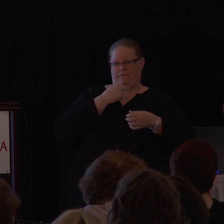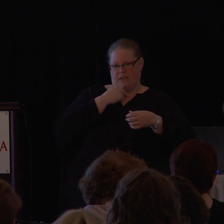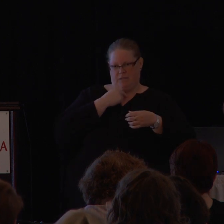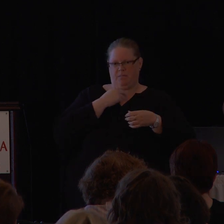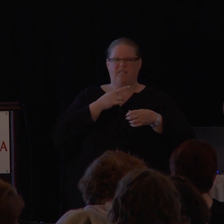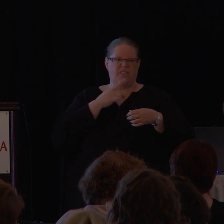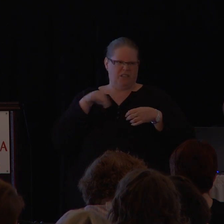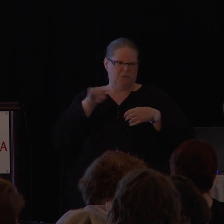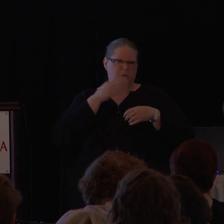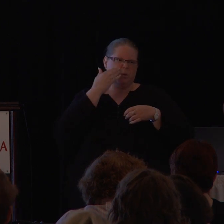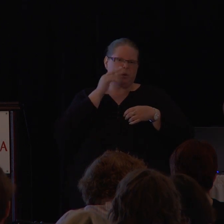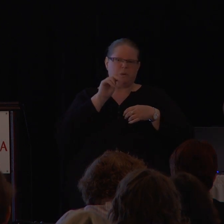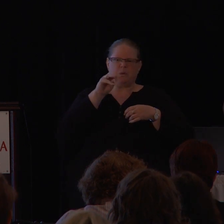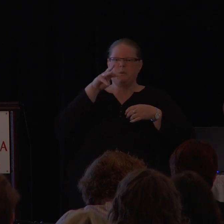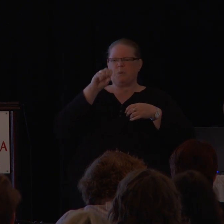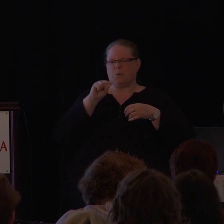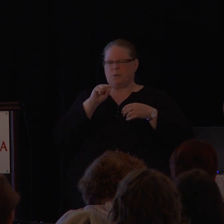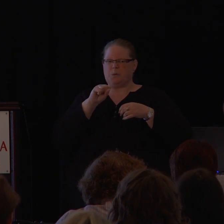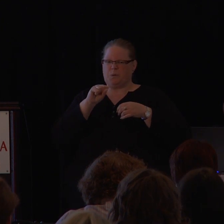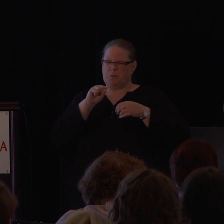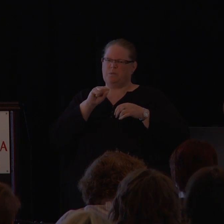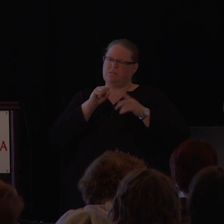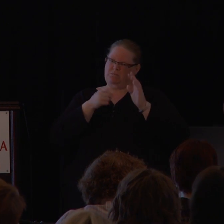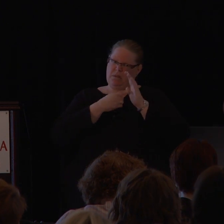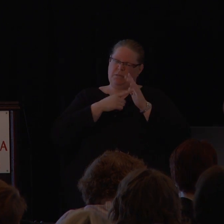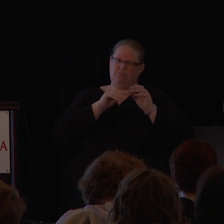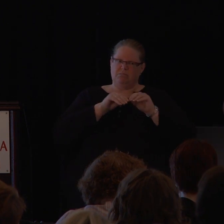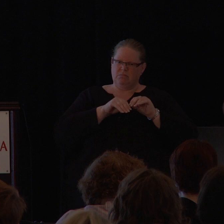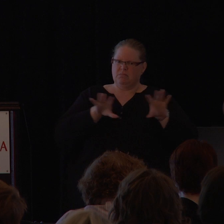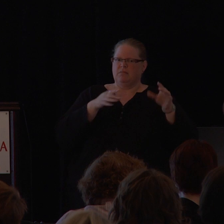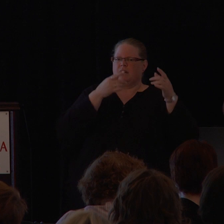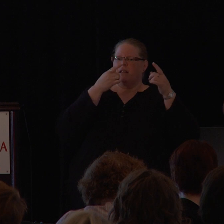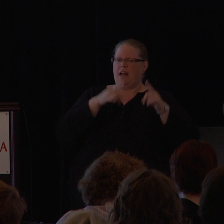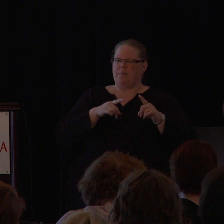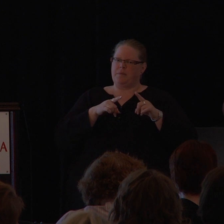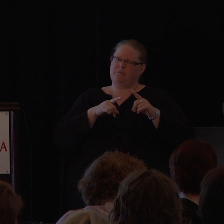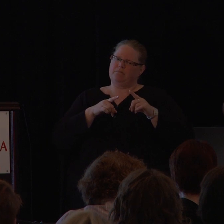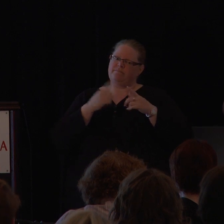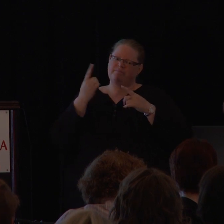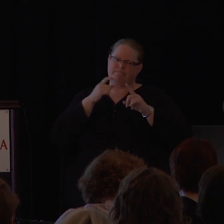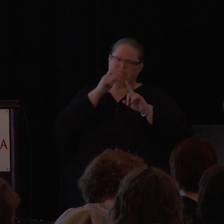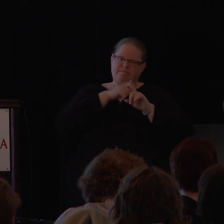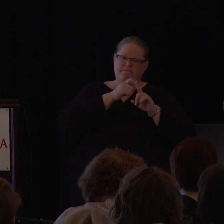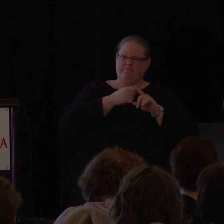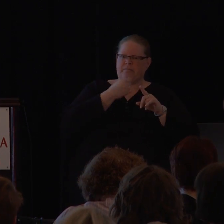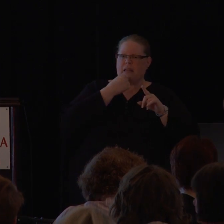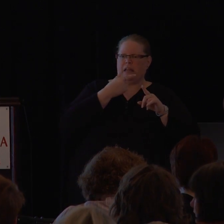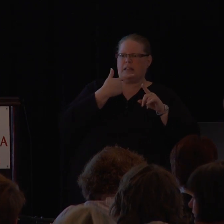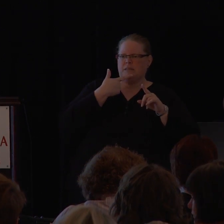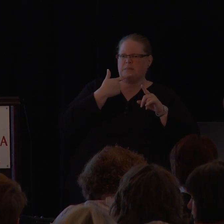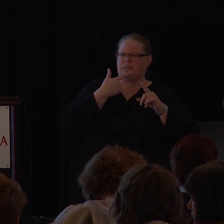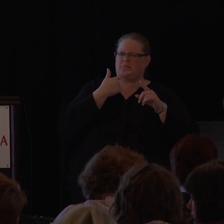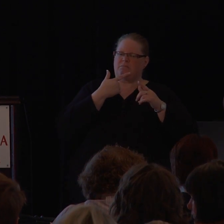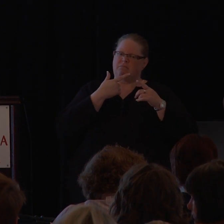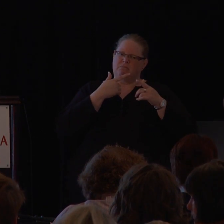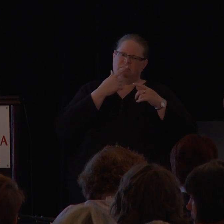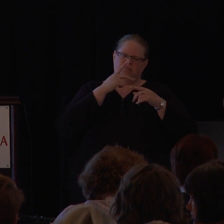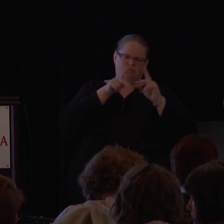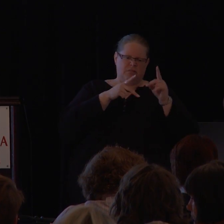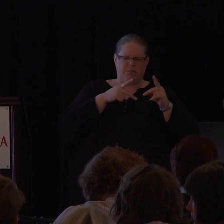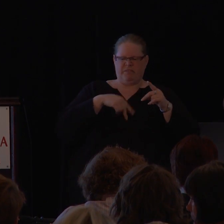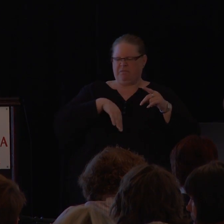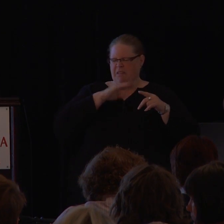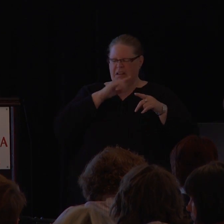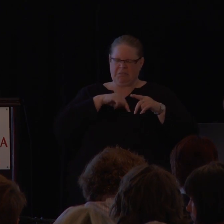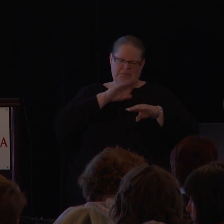I'm sure, heard in the news about high-profile cases of targeting gays and lesbians and suicides and that kind of thing, but